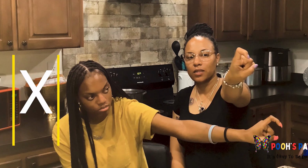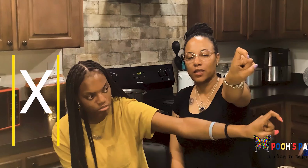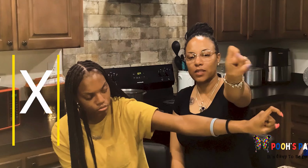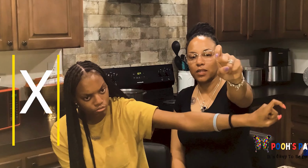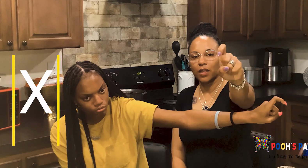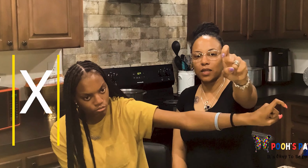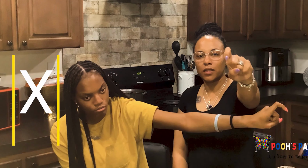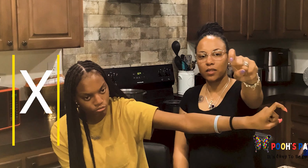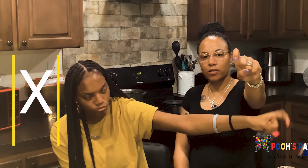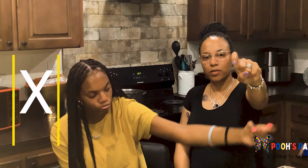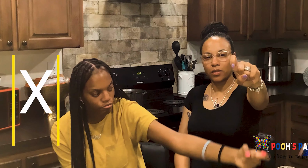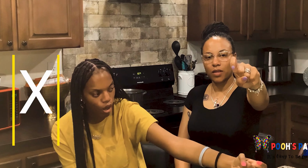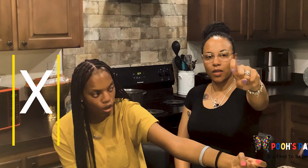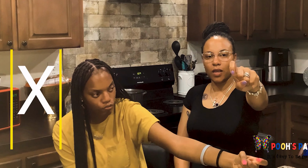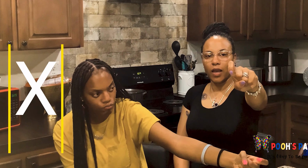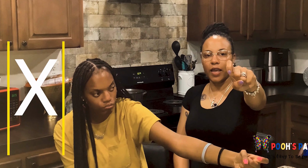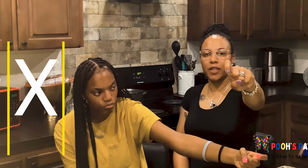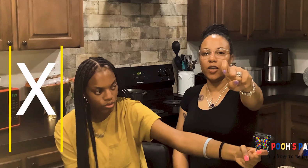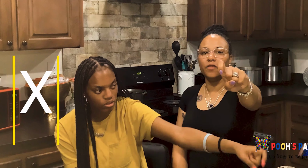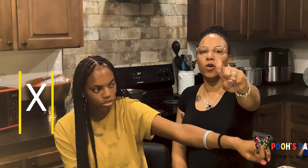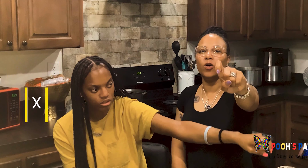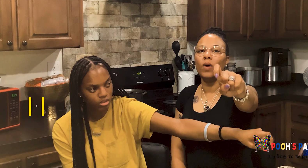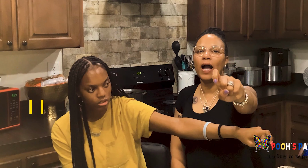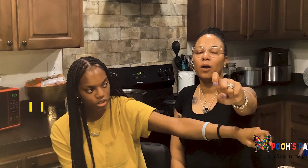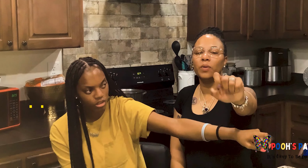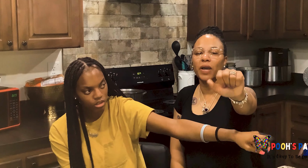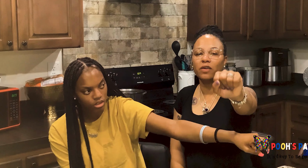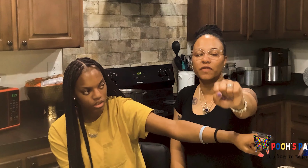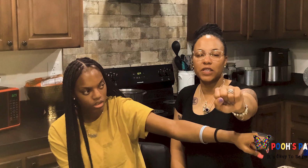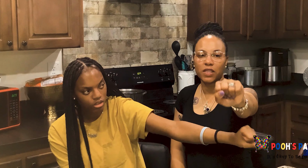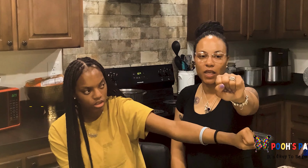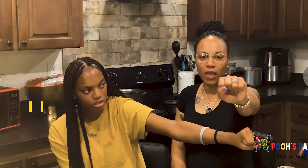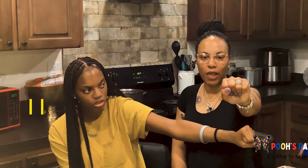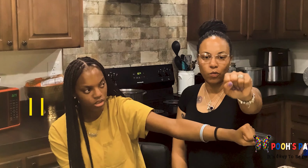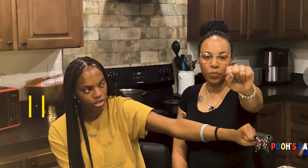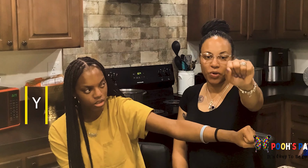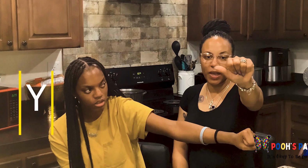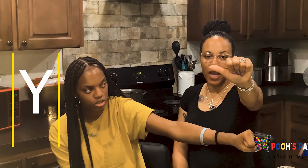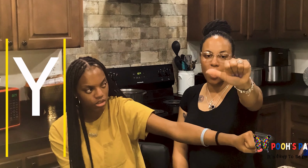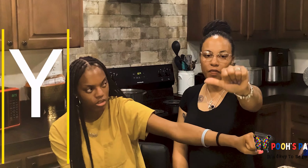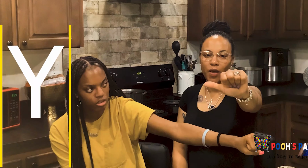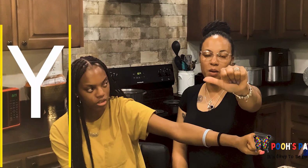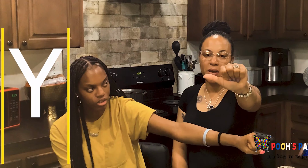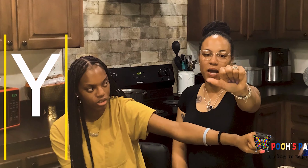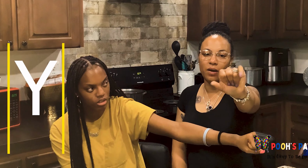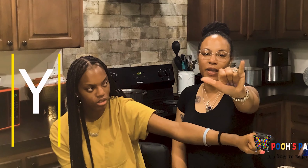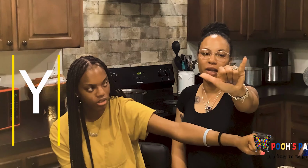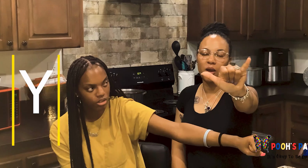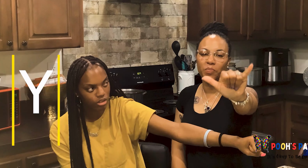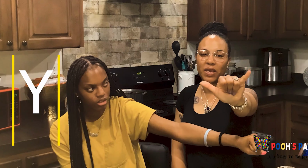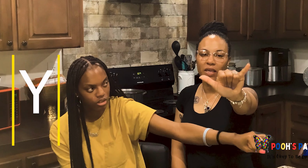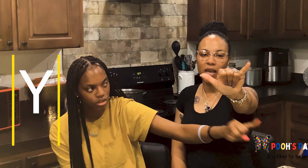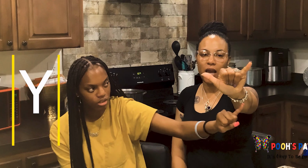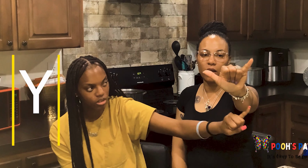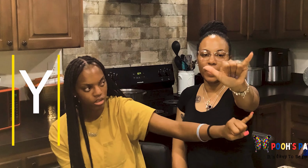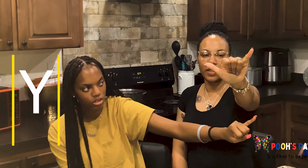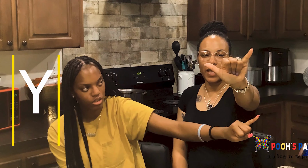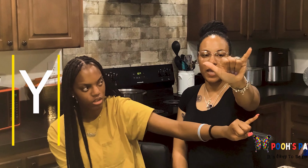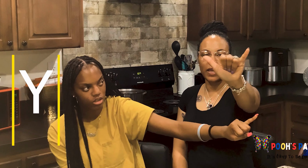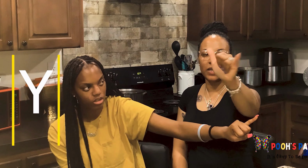That's an X. And then for a Y, we make a fist again. We bring our thumb out and our pinky out, and that